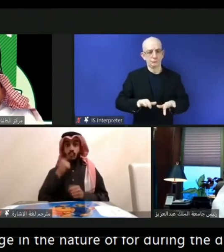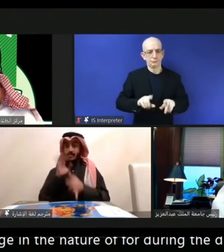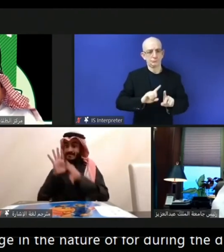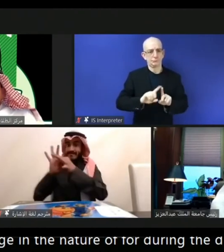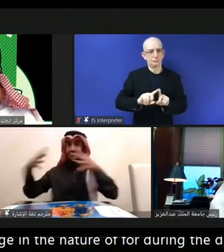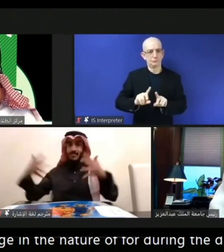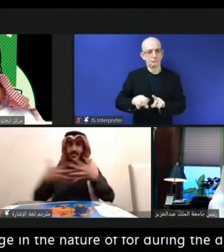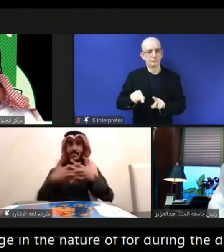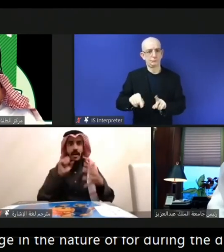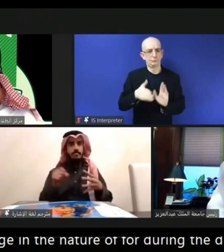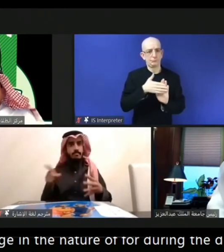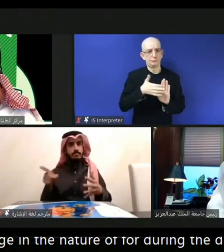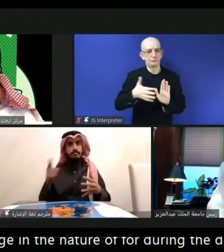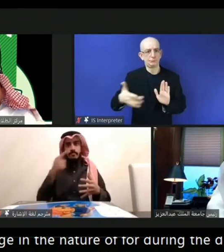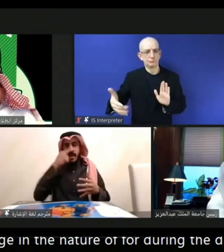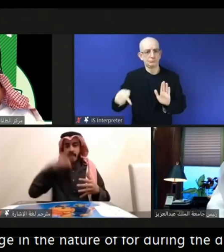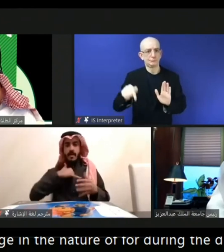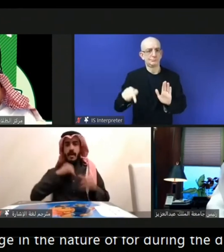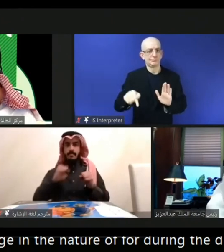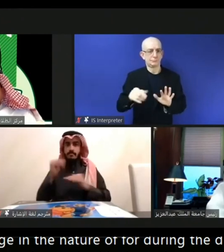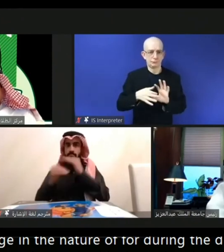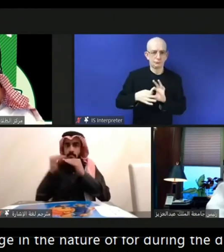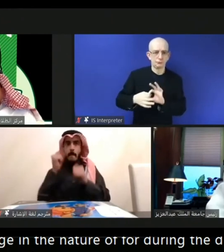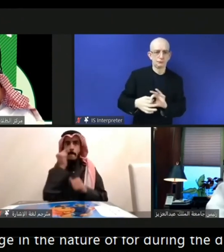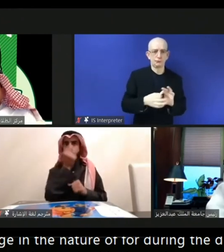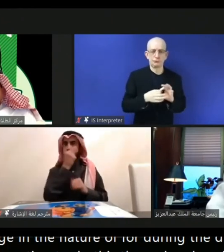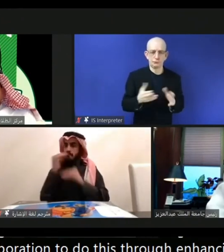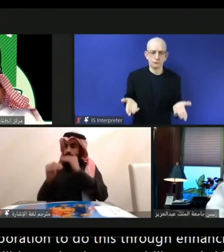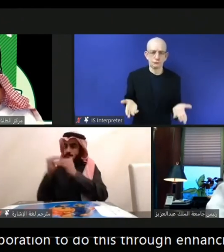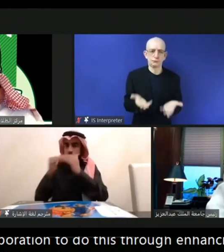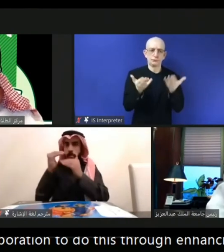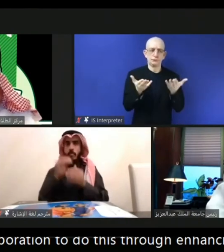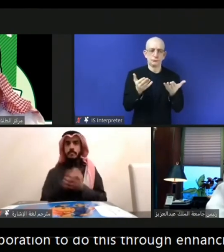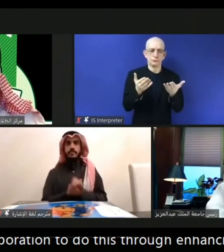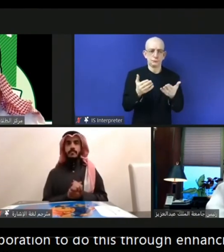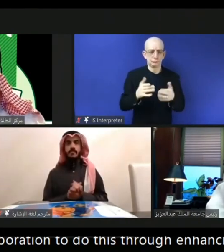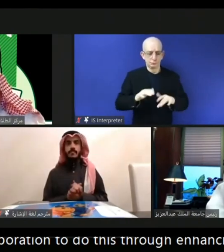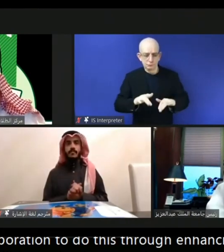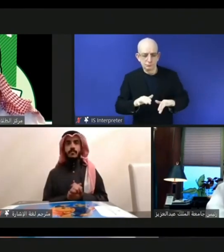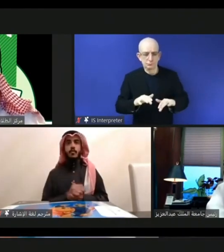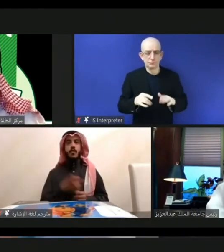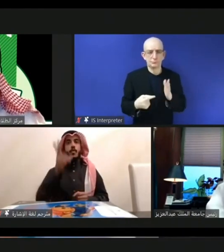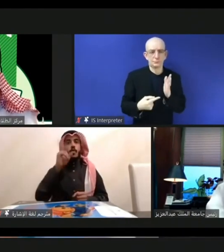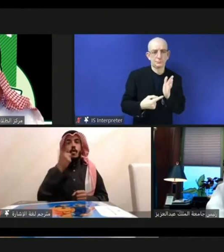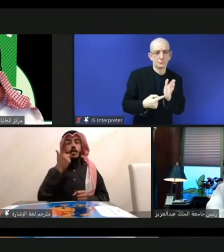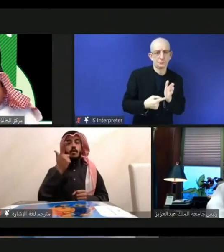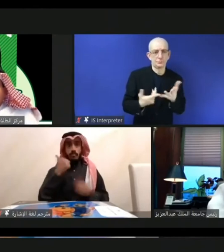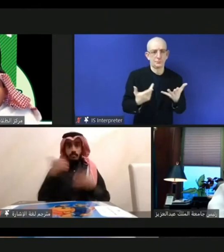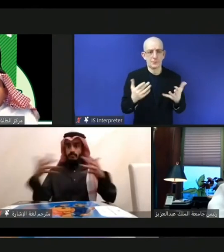technology, capability, and skills in the work field aligned with the needs for the labor